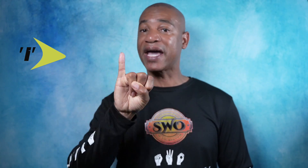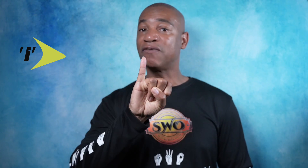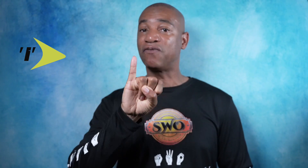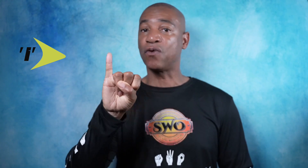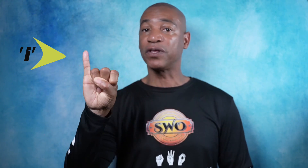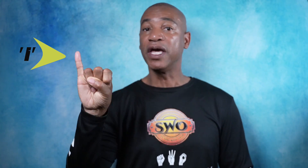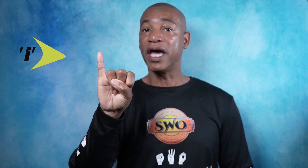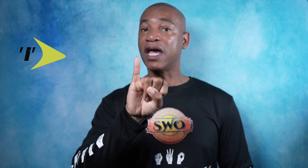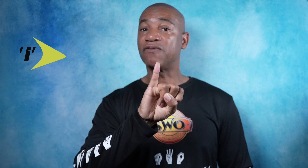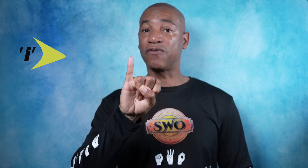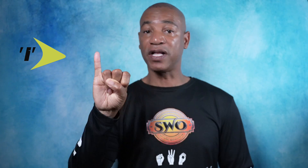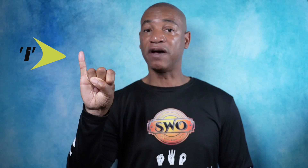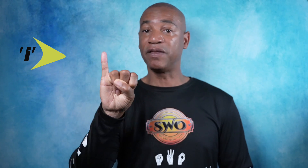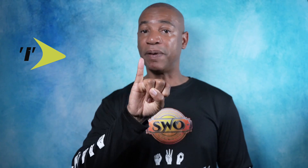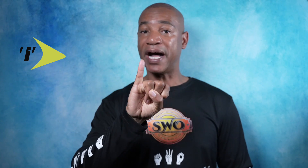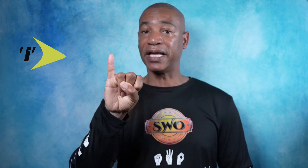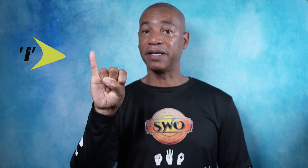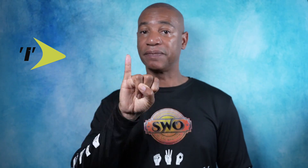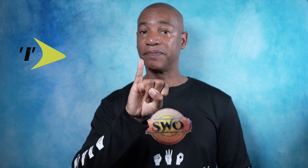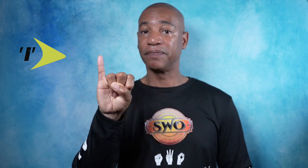and forth in front of the body.